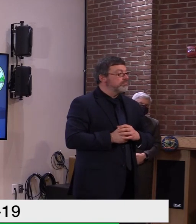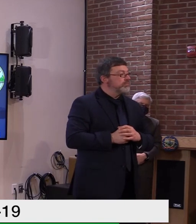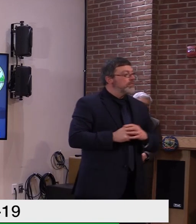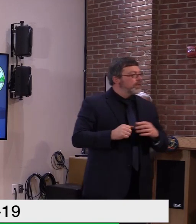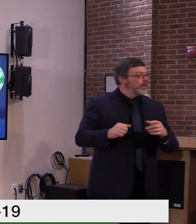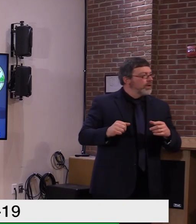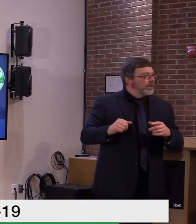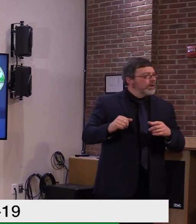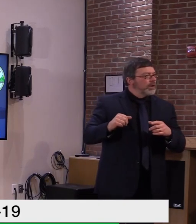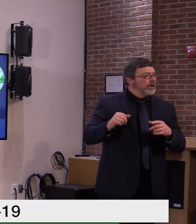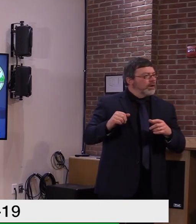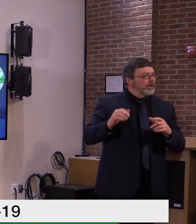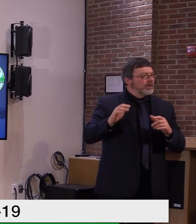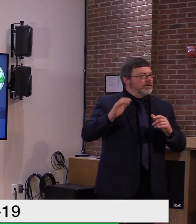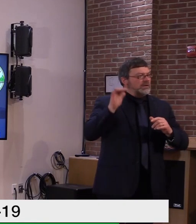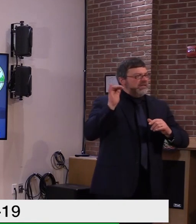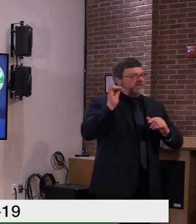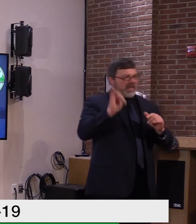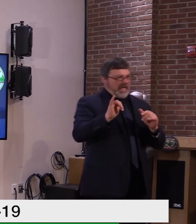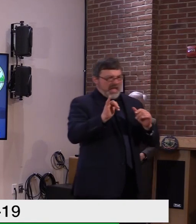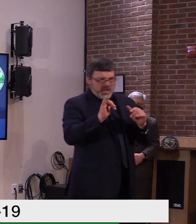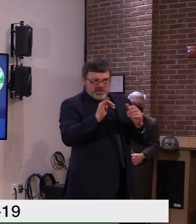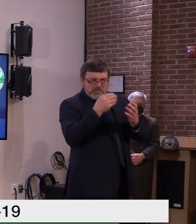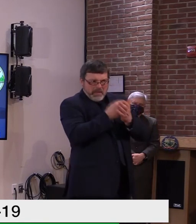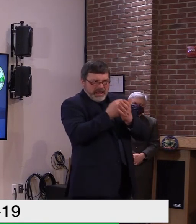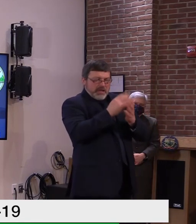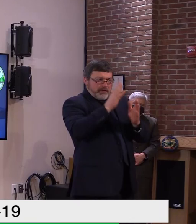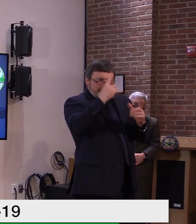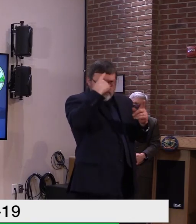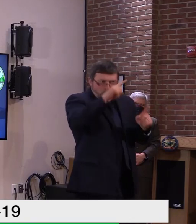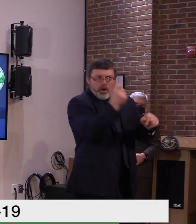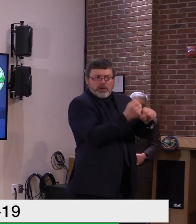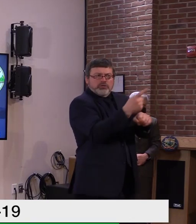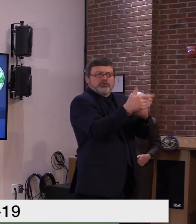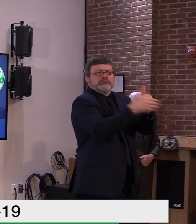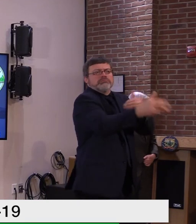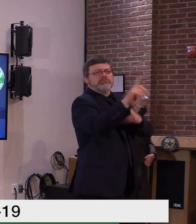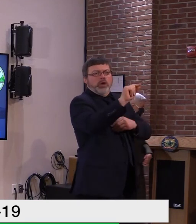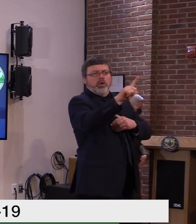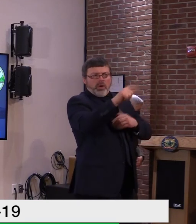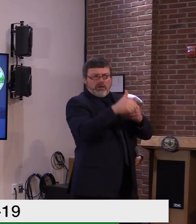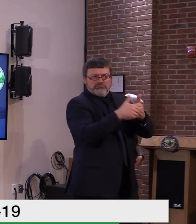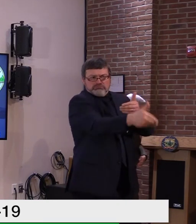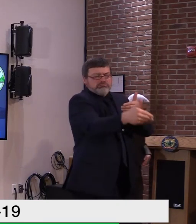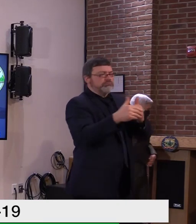Thank you, Governor. I'll talk to you next year. Thank you. Mike Donahue, the Islander.